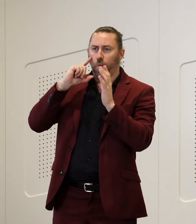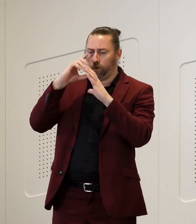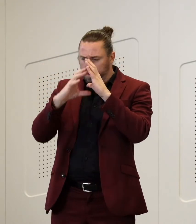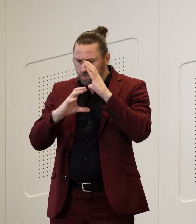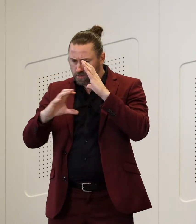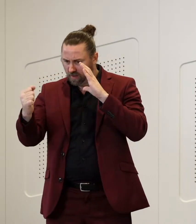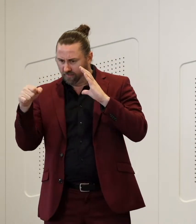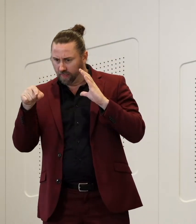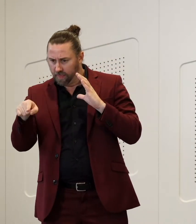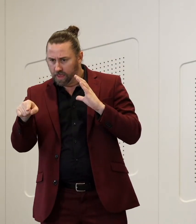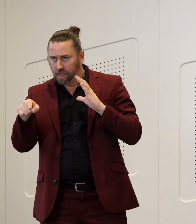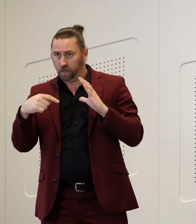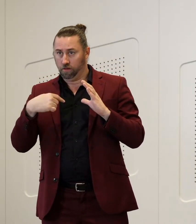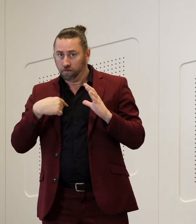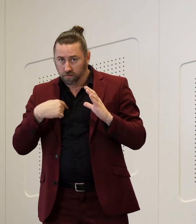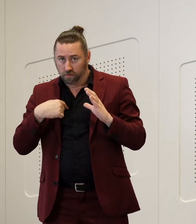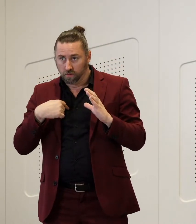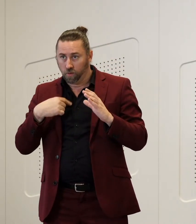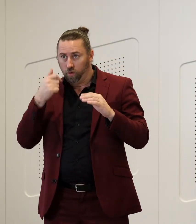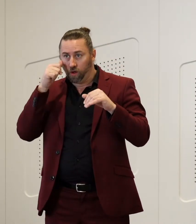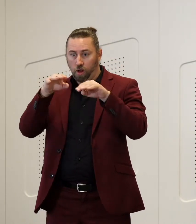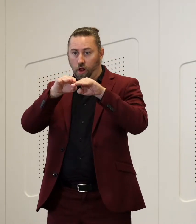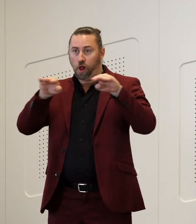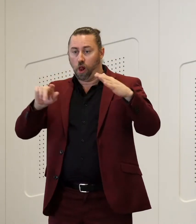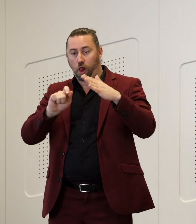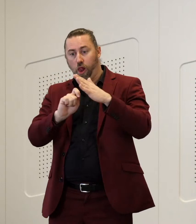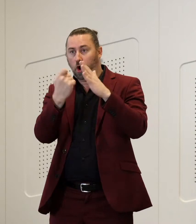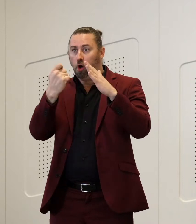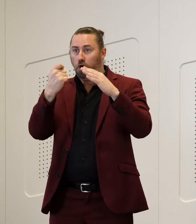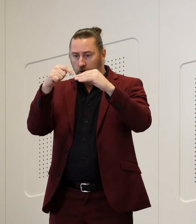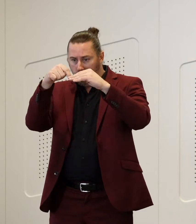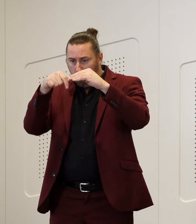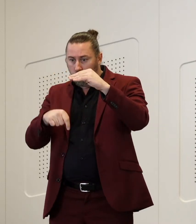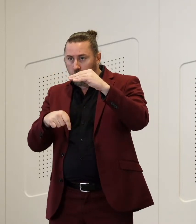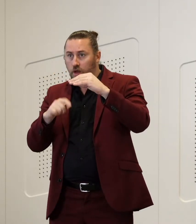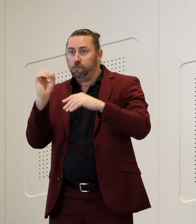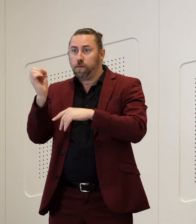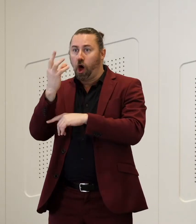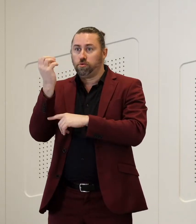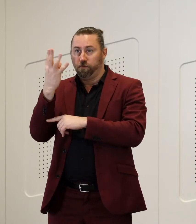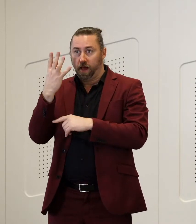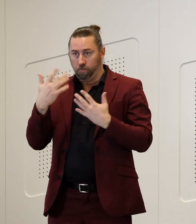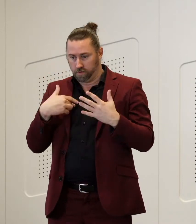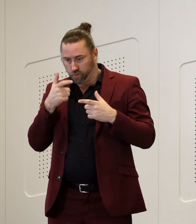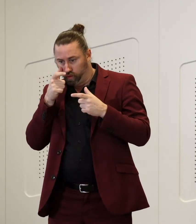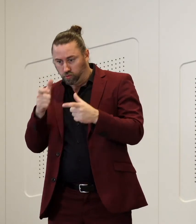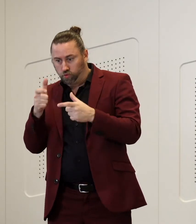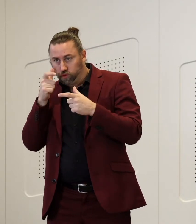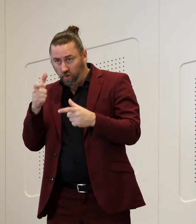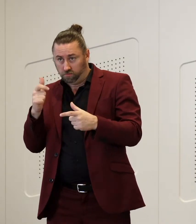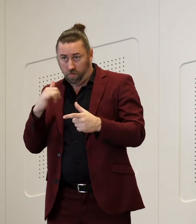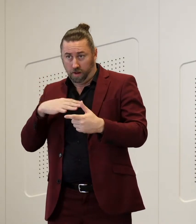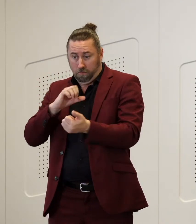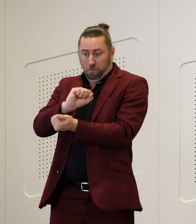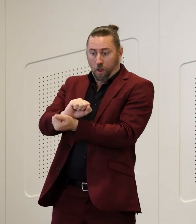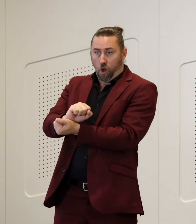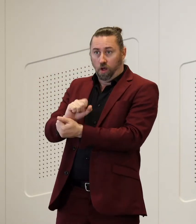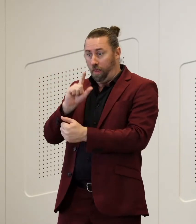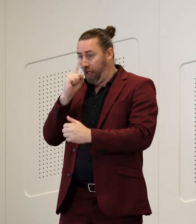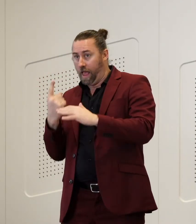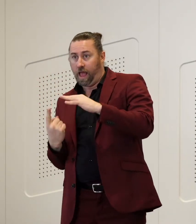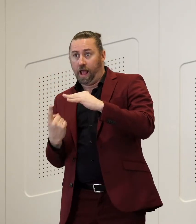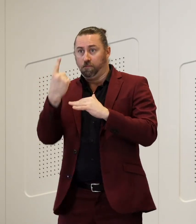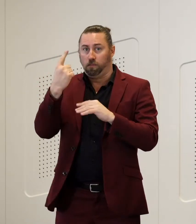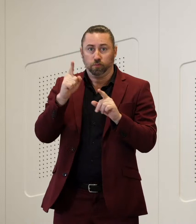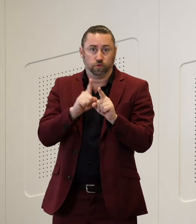the border zone that we announced yesterday and implemented overnight, we'll be monitoring that very, very closely. It just underlines how